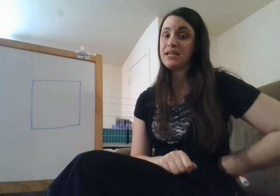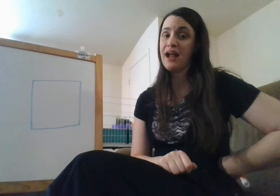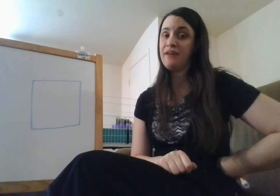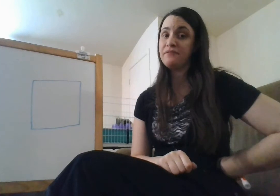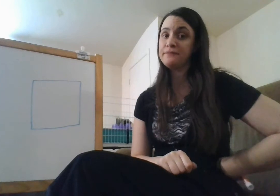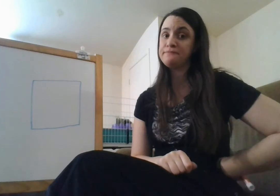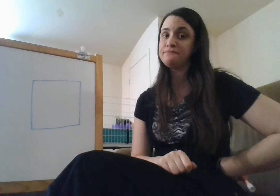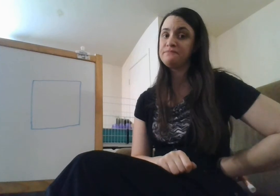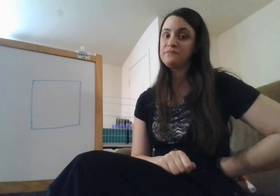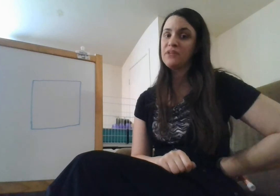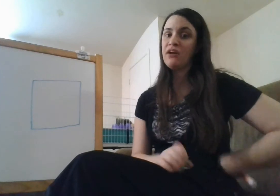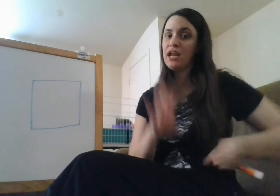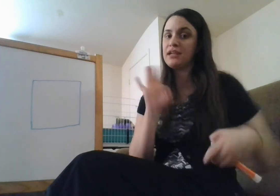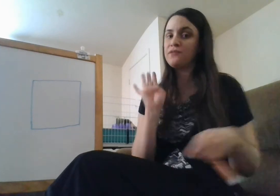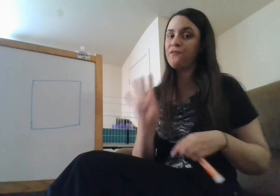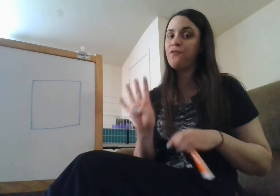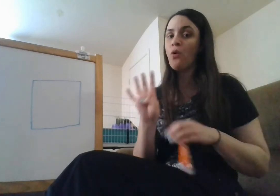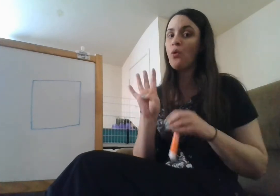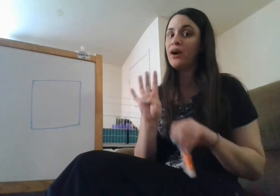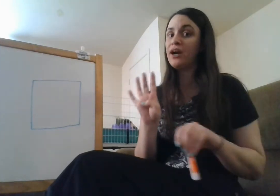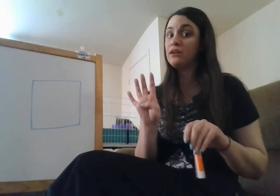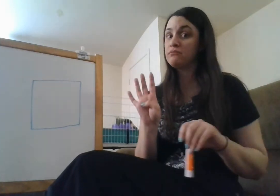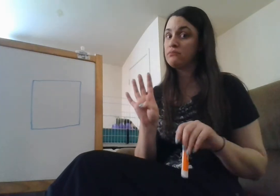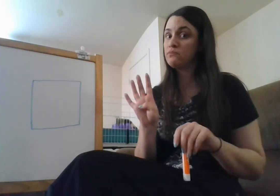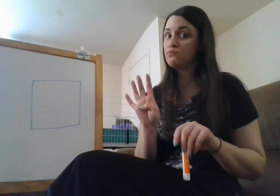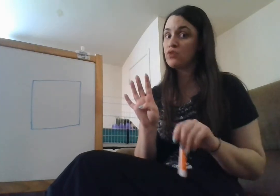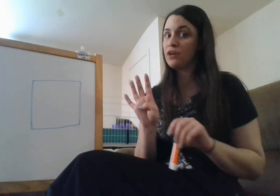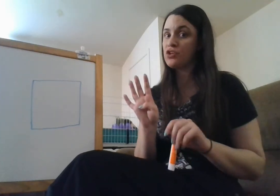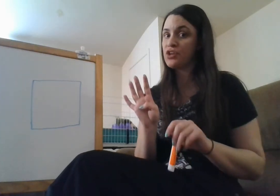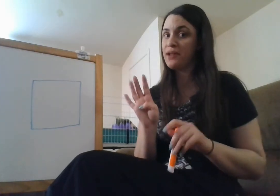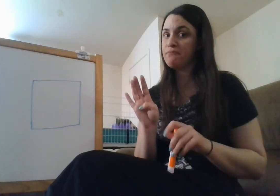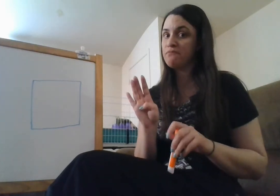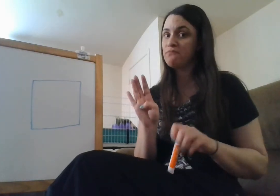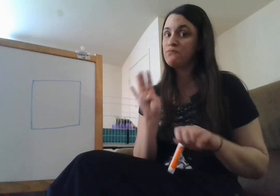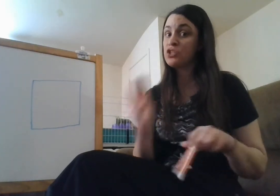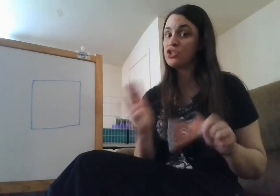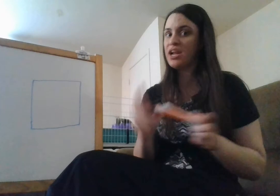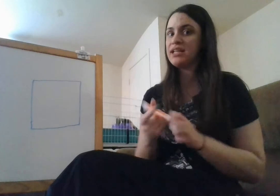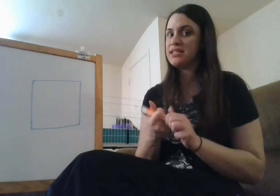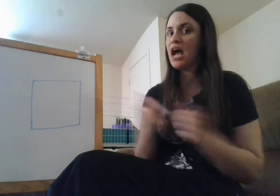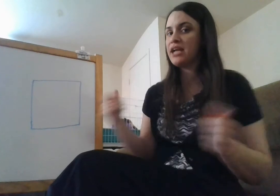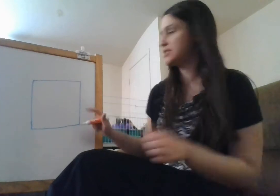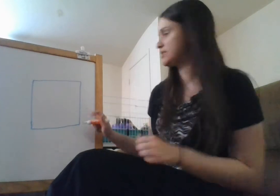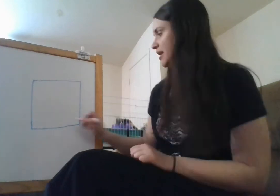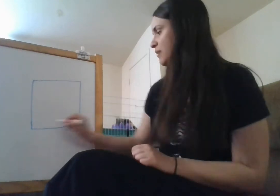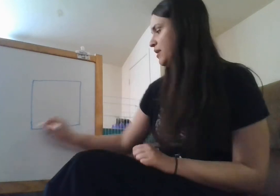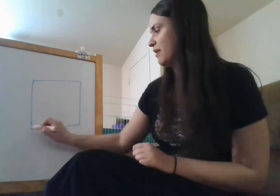have? Right, it is 4 curved or straight sides, right? We have